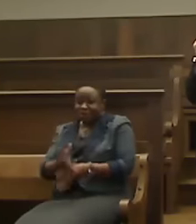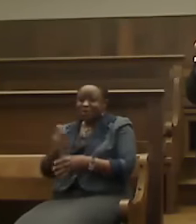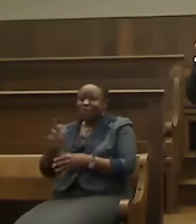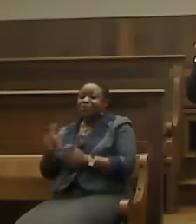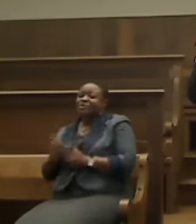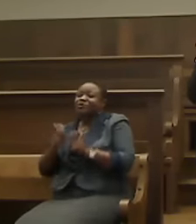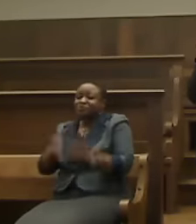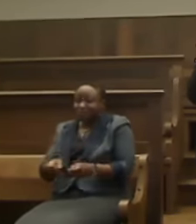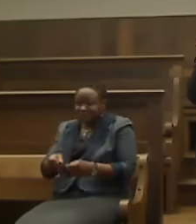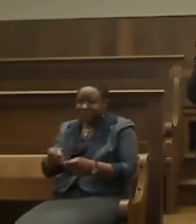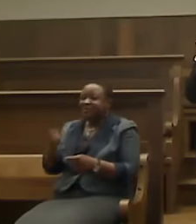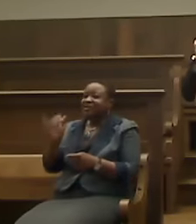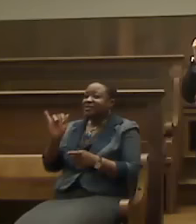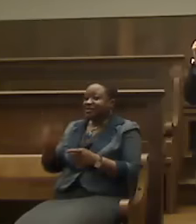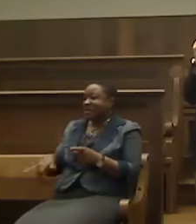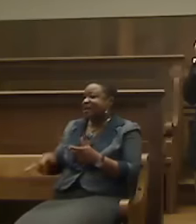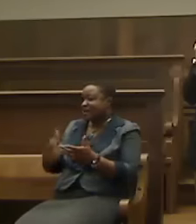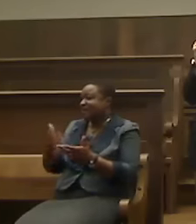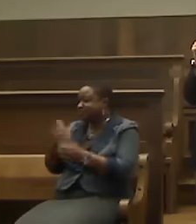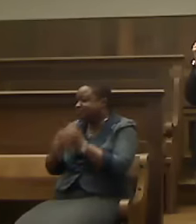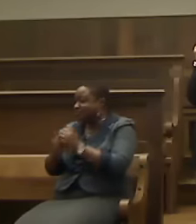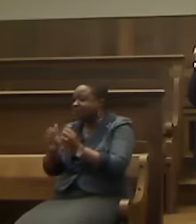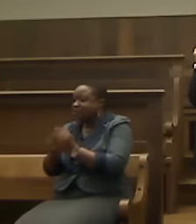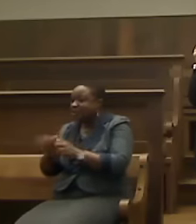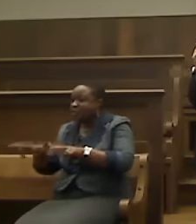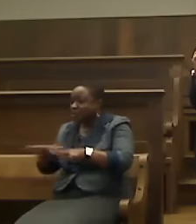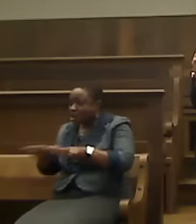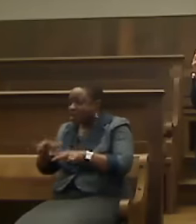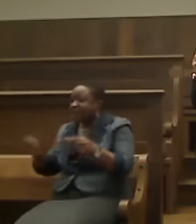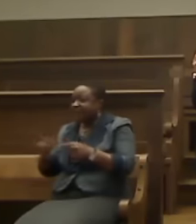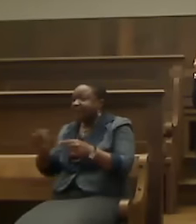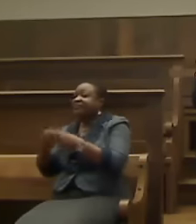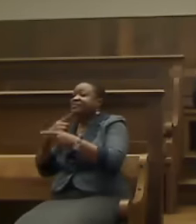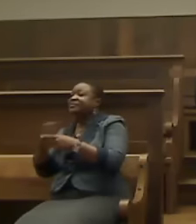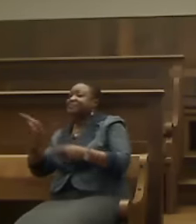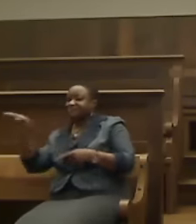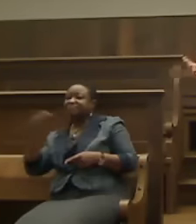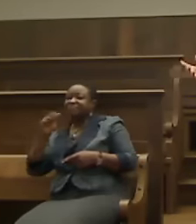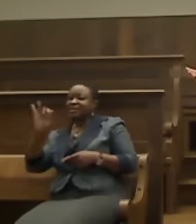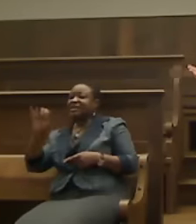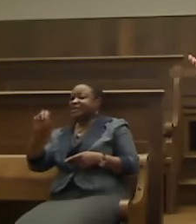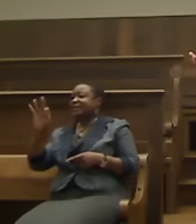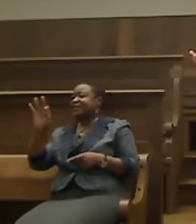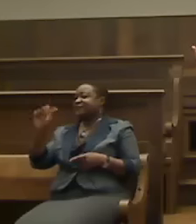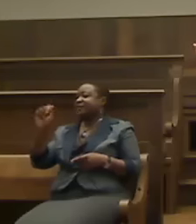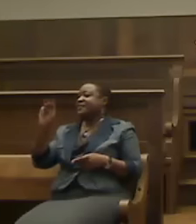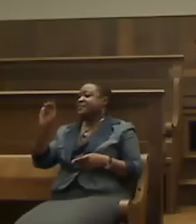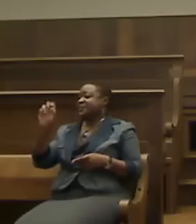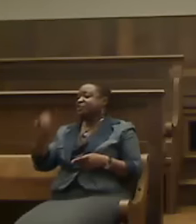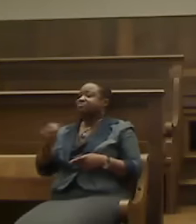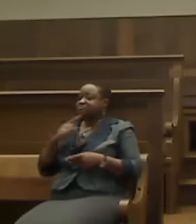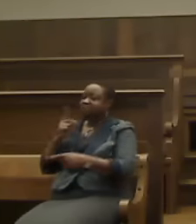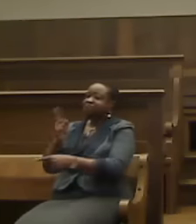cause of the unable to walk properly and the pain. Inflammation, yeah.